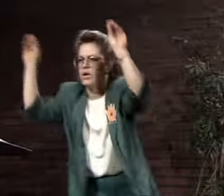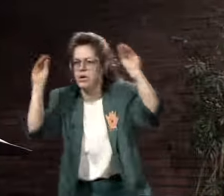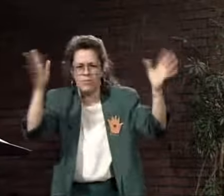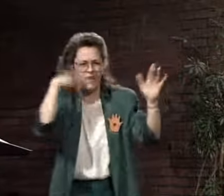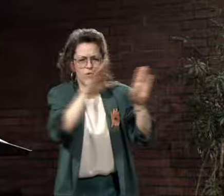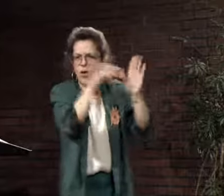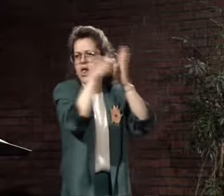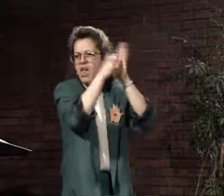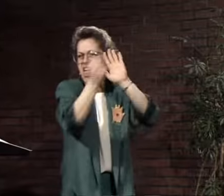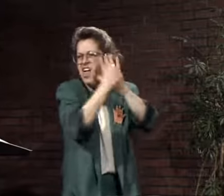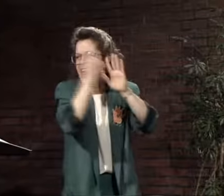house.